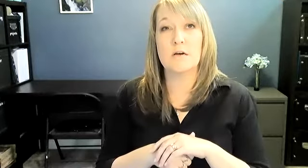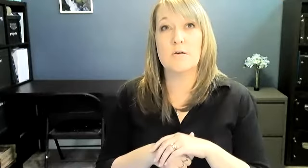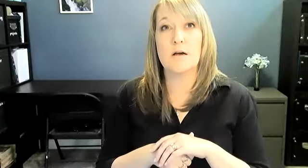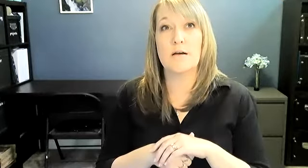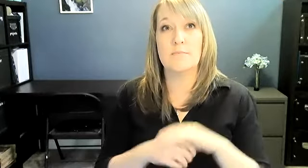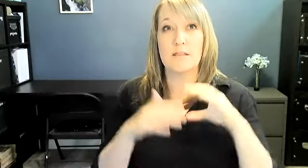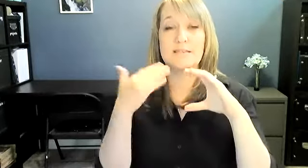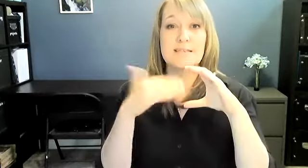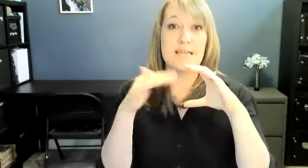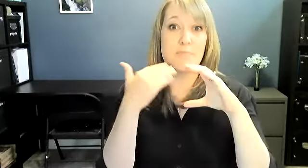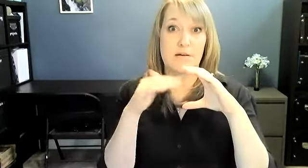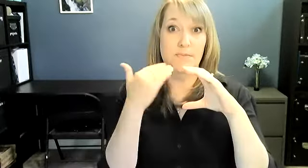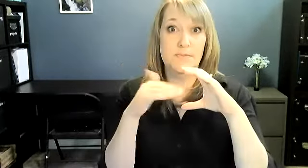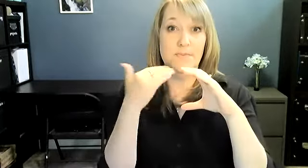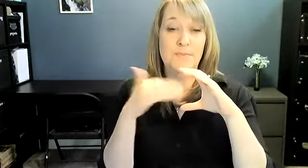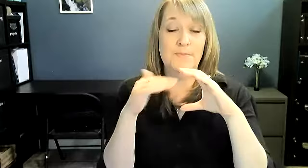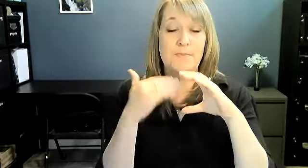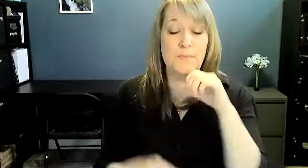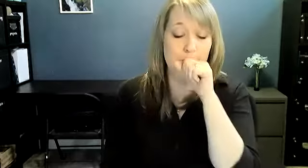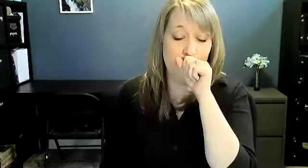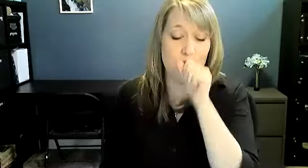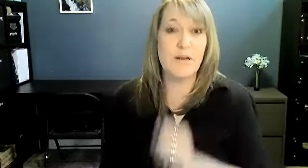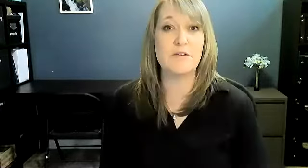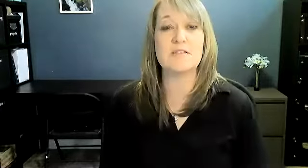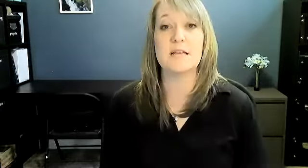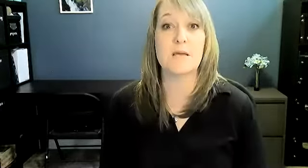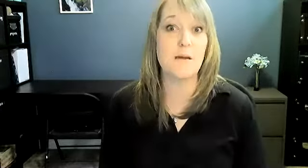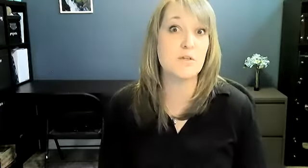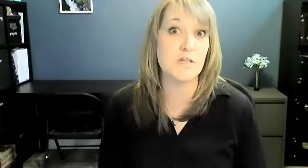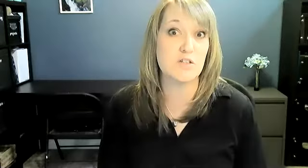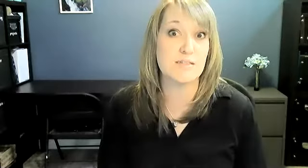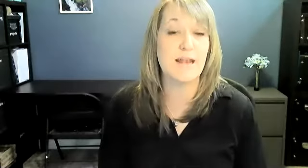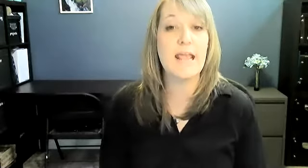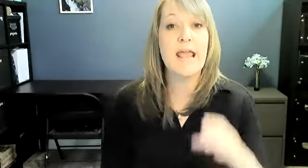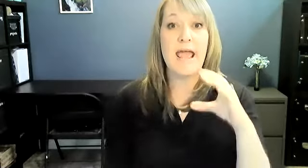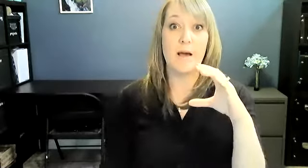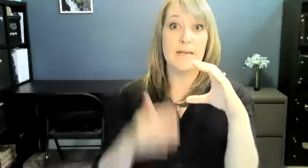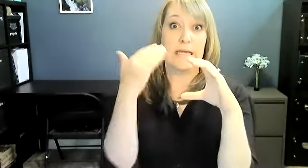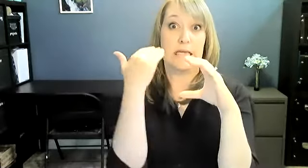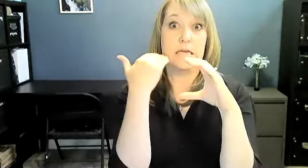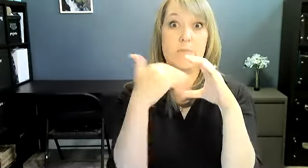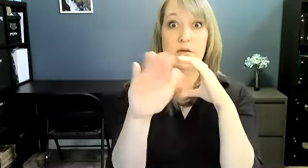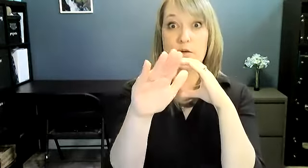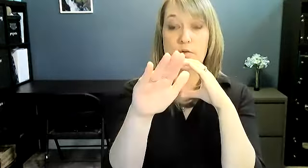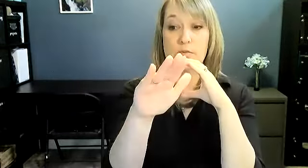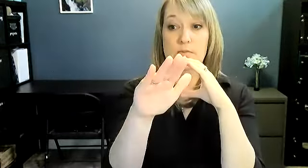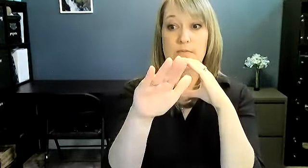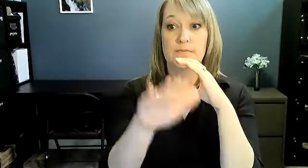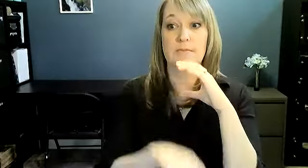So this is email, but I've also seen it become a directional sign. Hey, I'm going to email you.